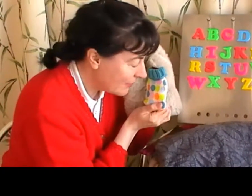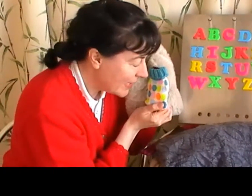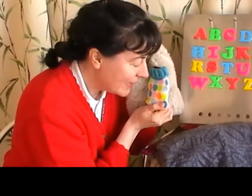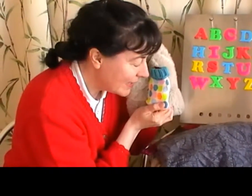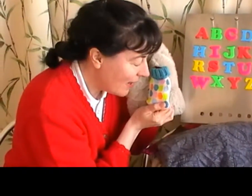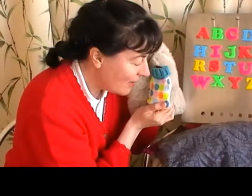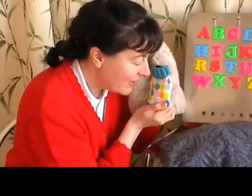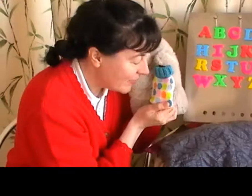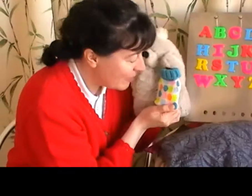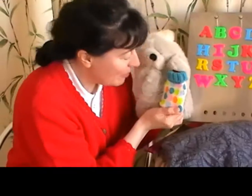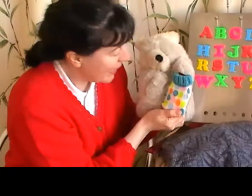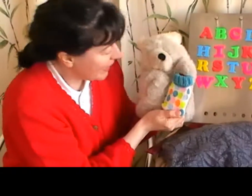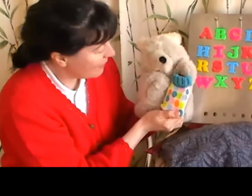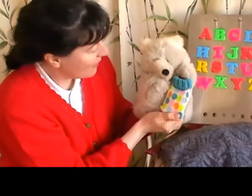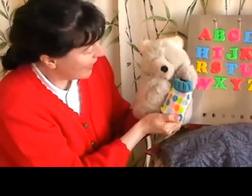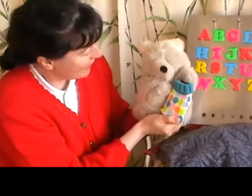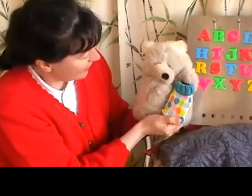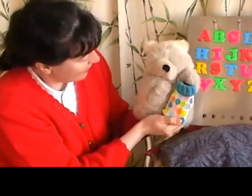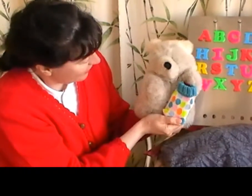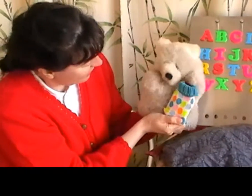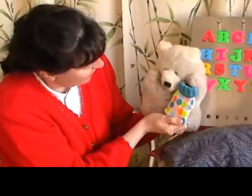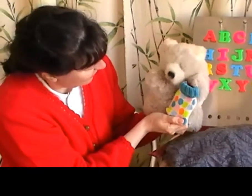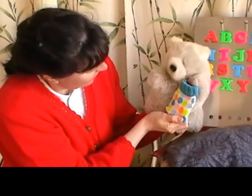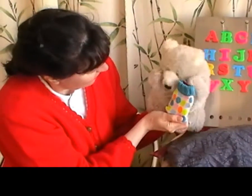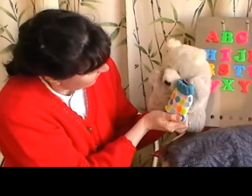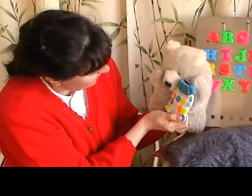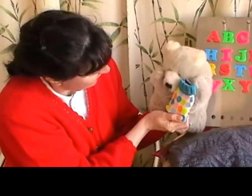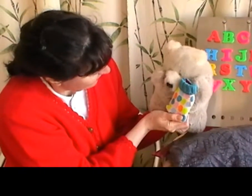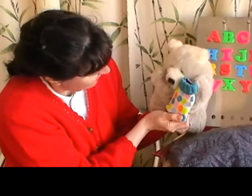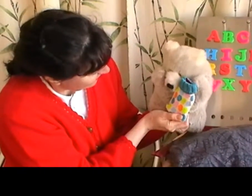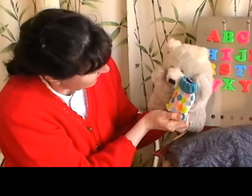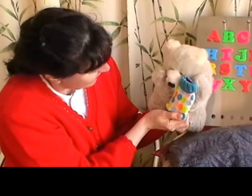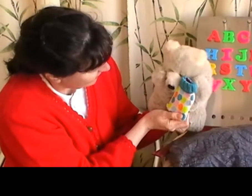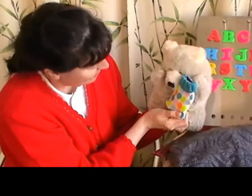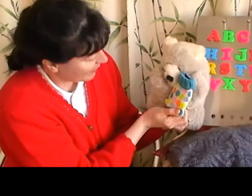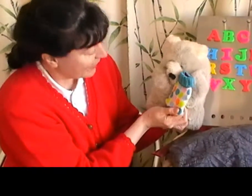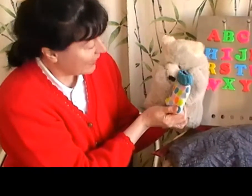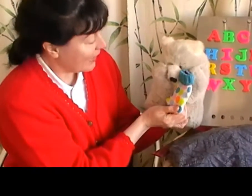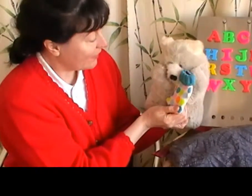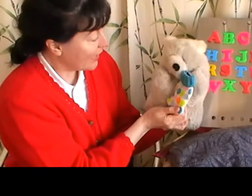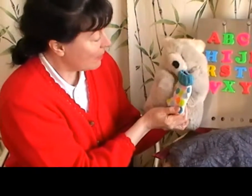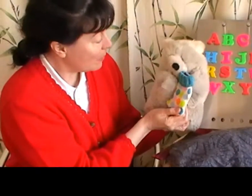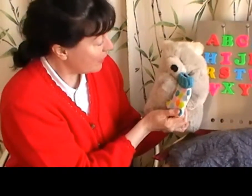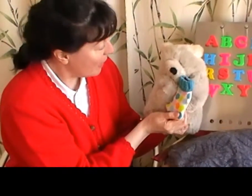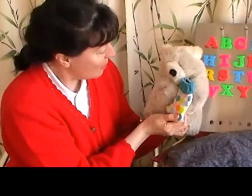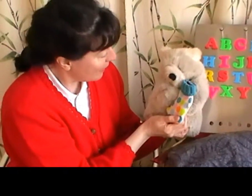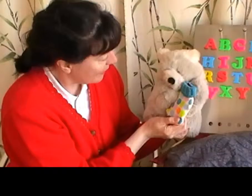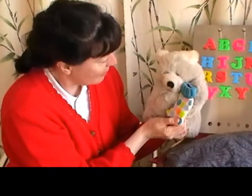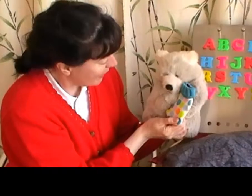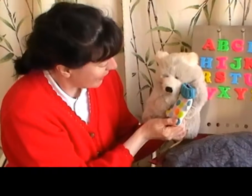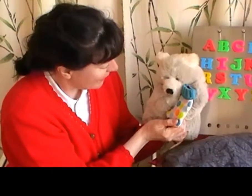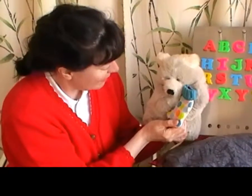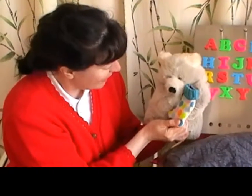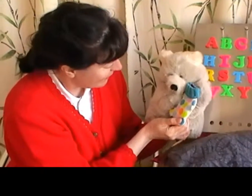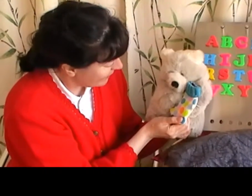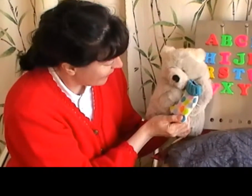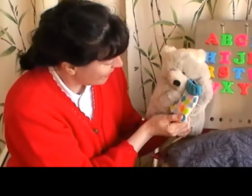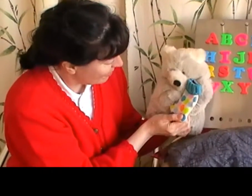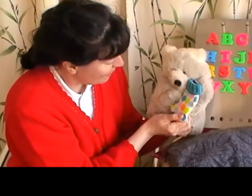Green and orange and pink. Well done, you know your colours, don't you? Now shall we put your bottle back in the bed to keep it